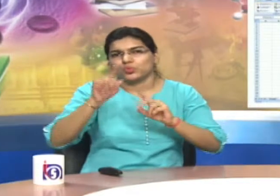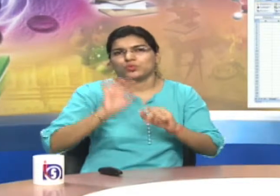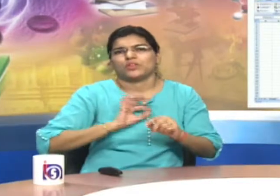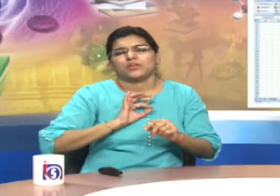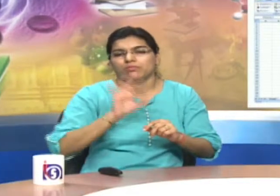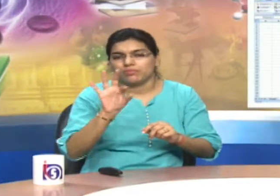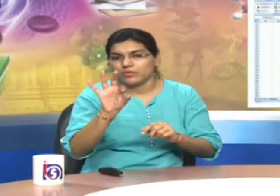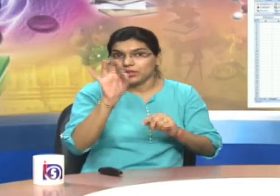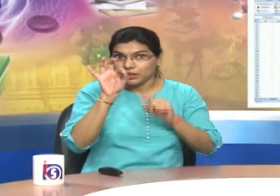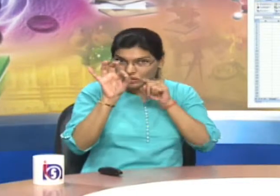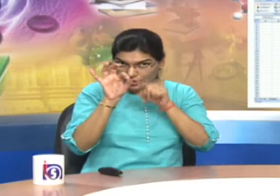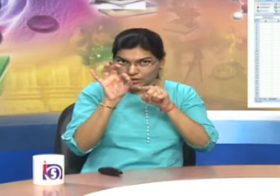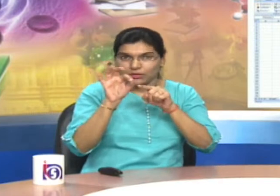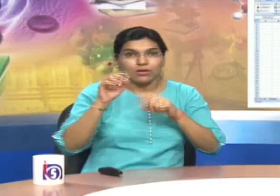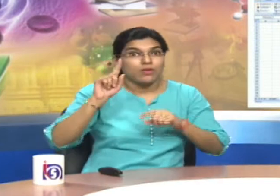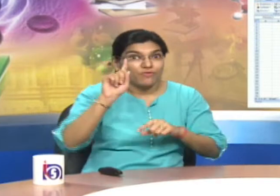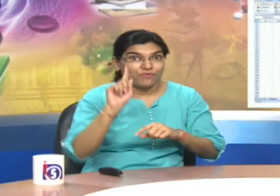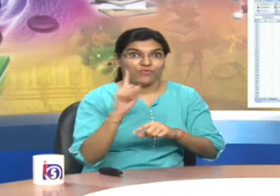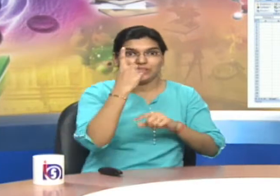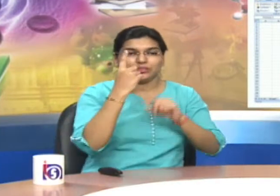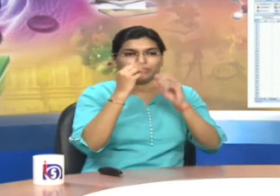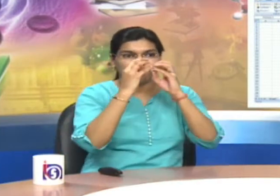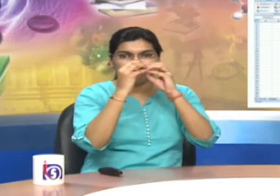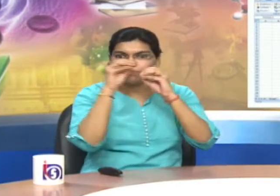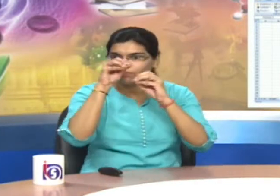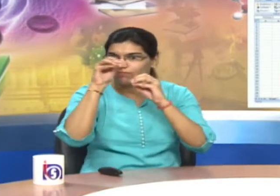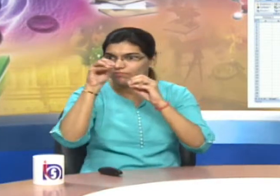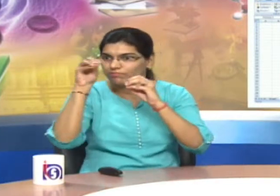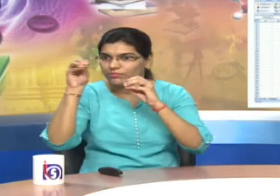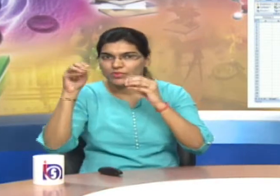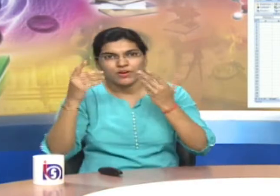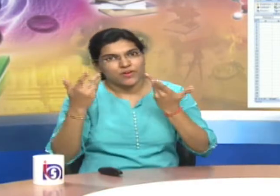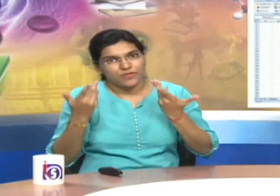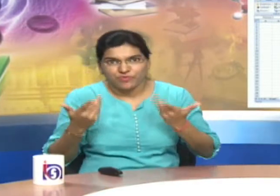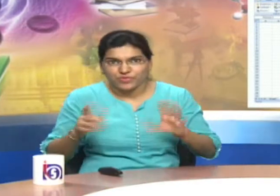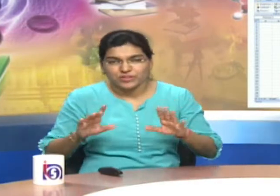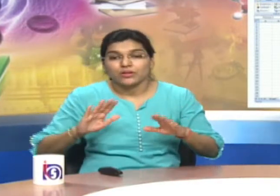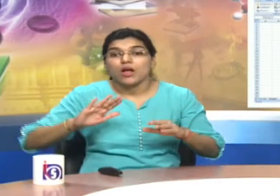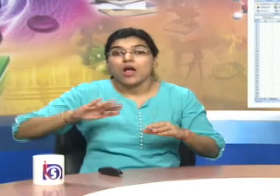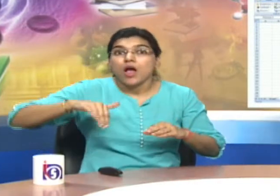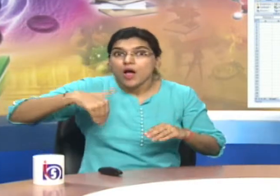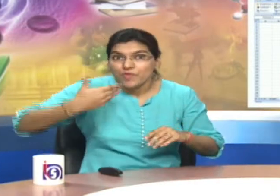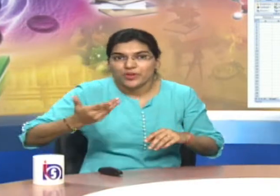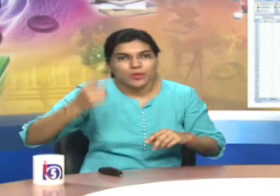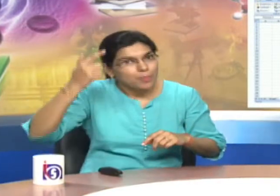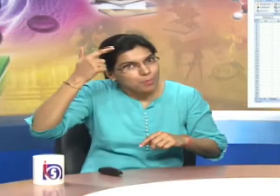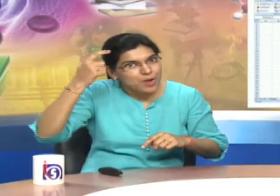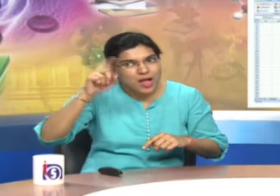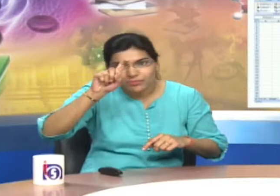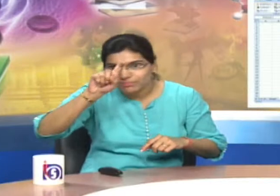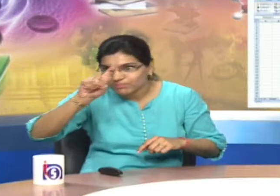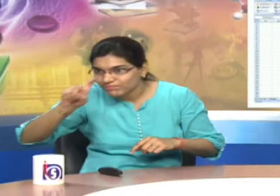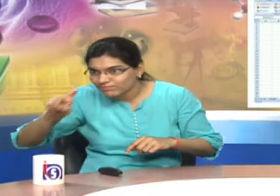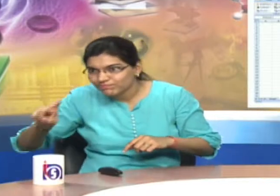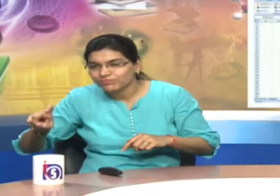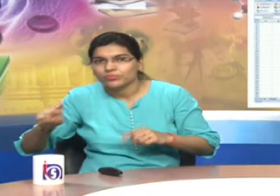of graph you can choose. So it is really easy. So first you need to just type the input. You just have